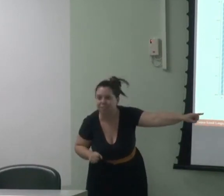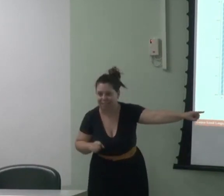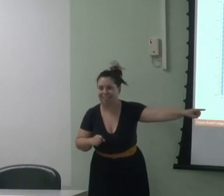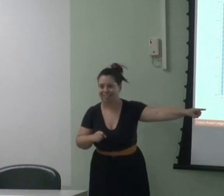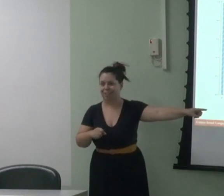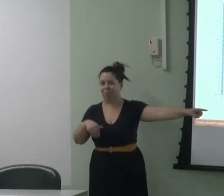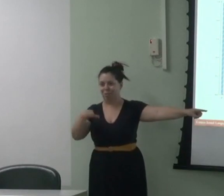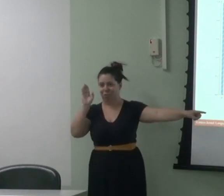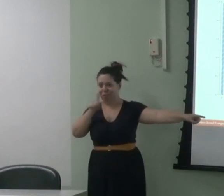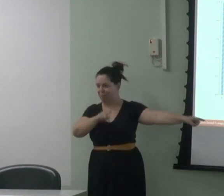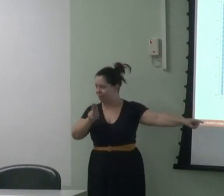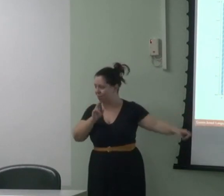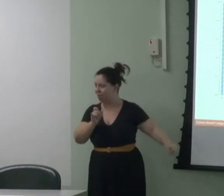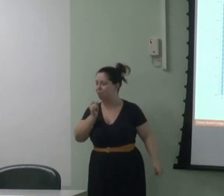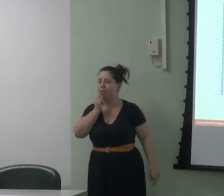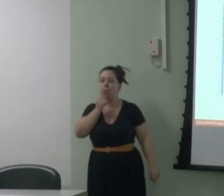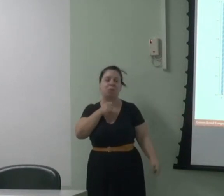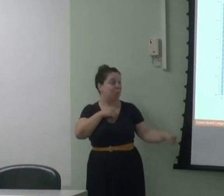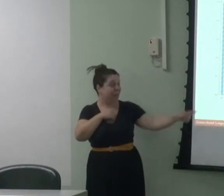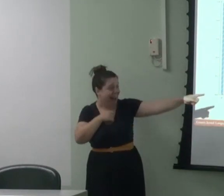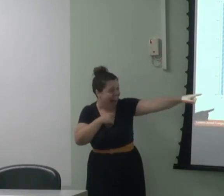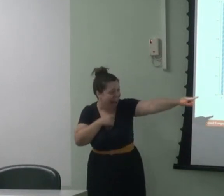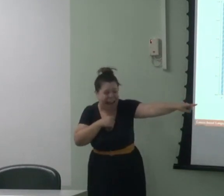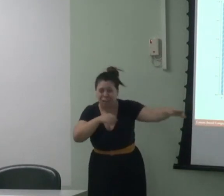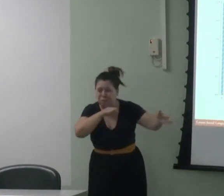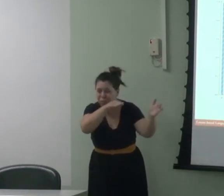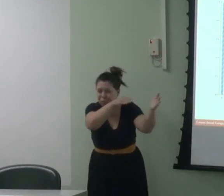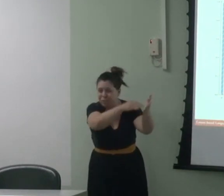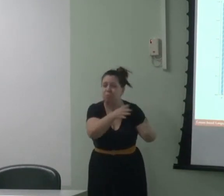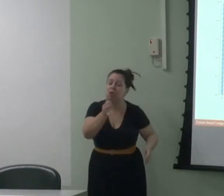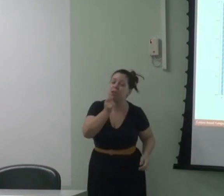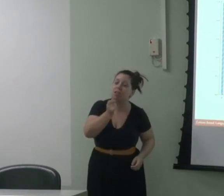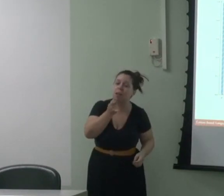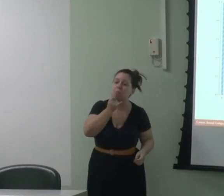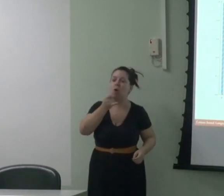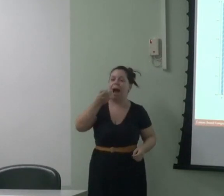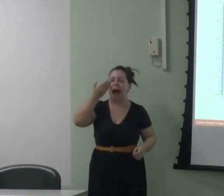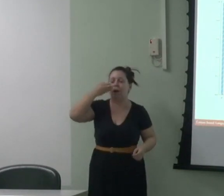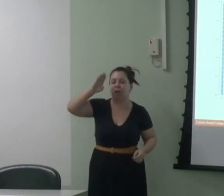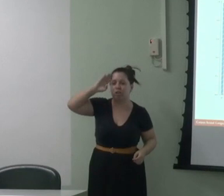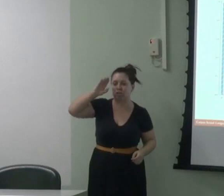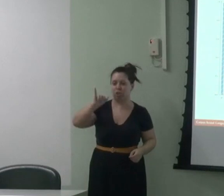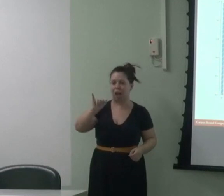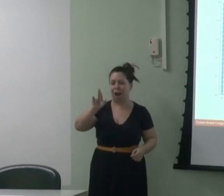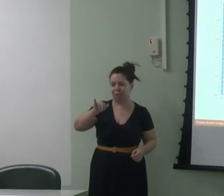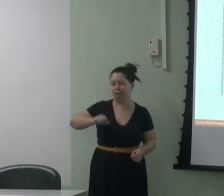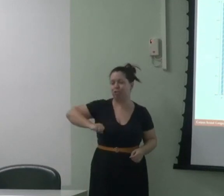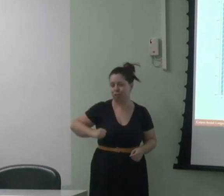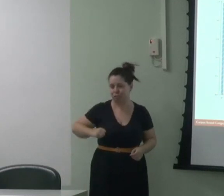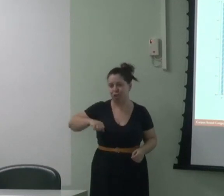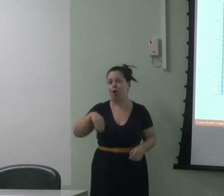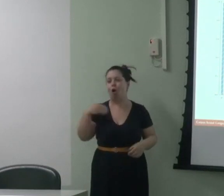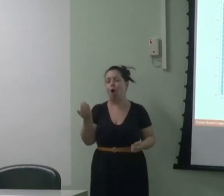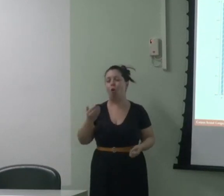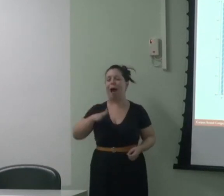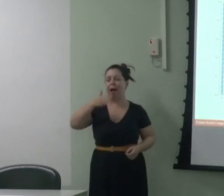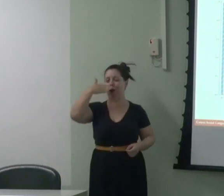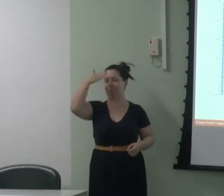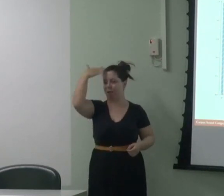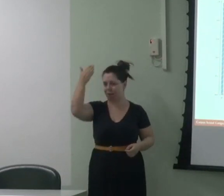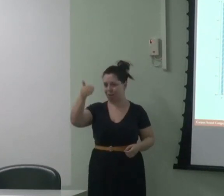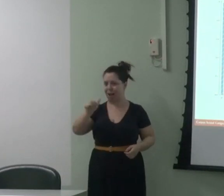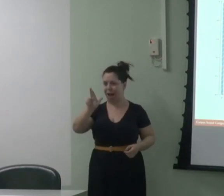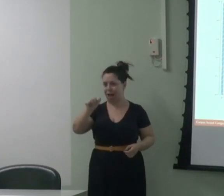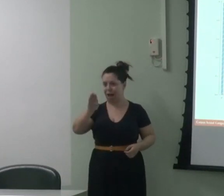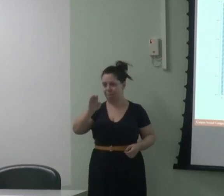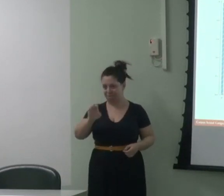you would find languages like Irish or Scottish Gaelic or Arabic, which are known examples of languages that have